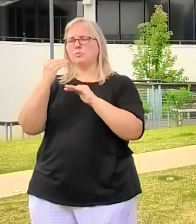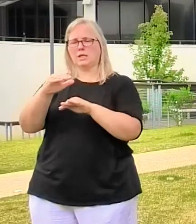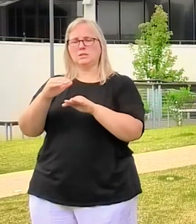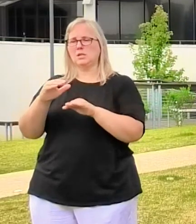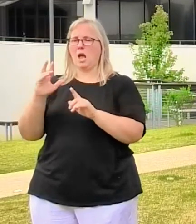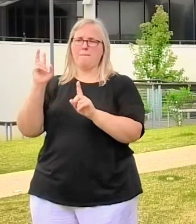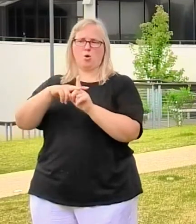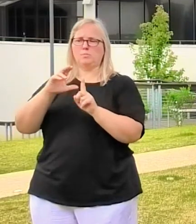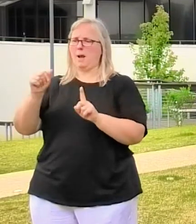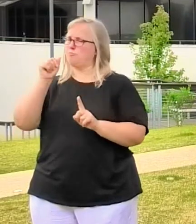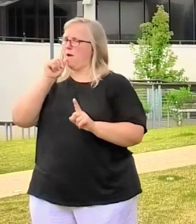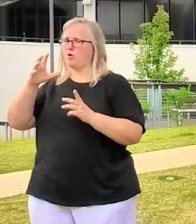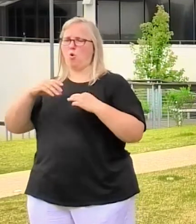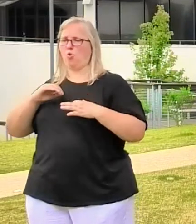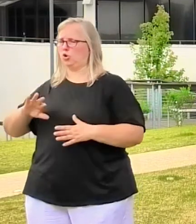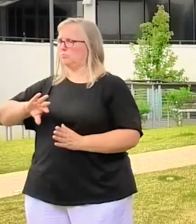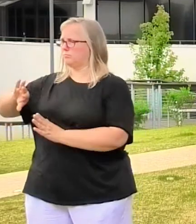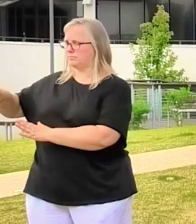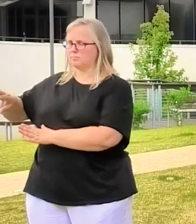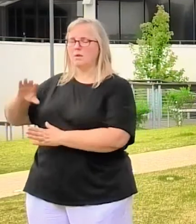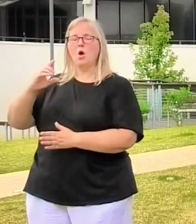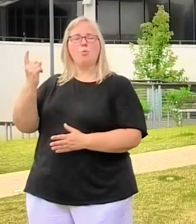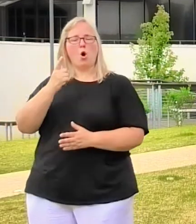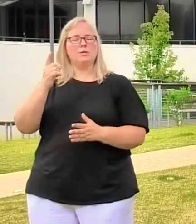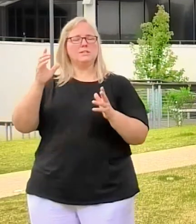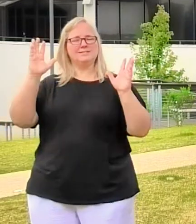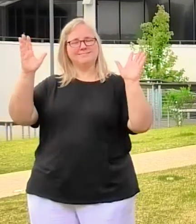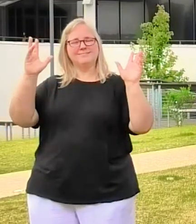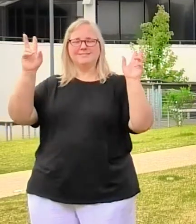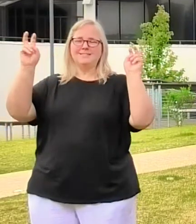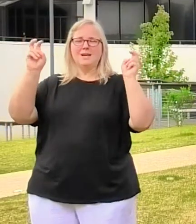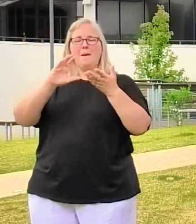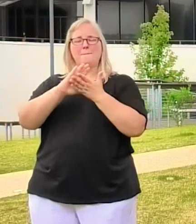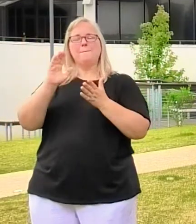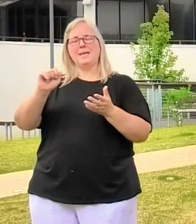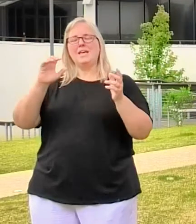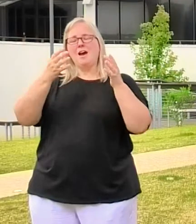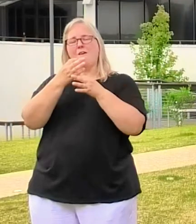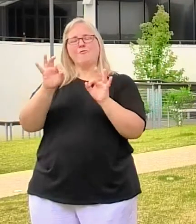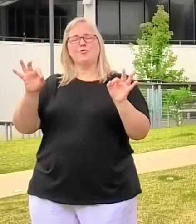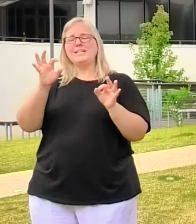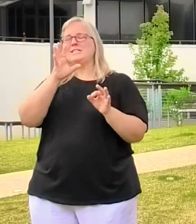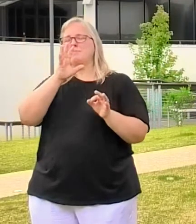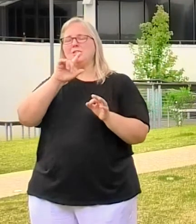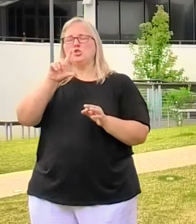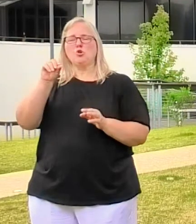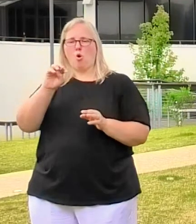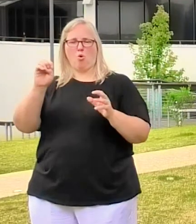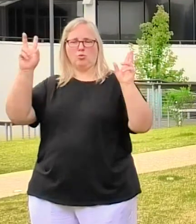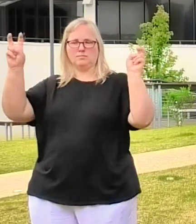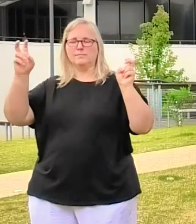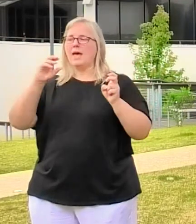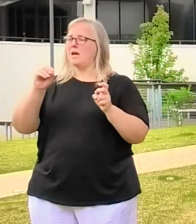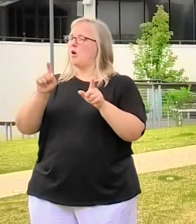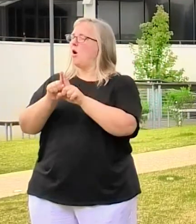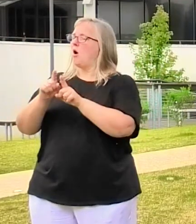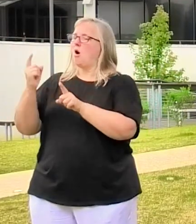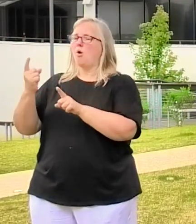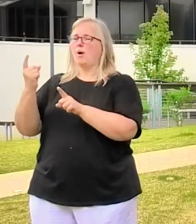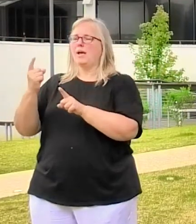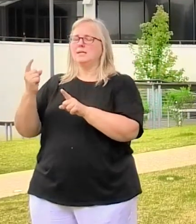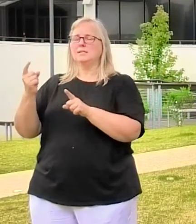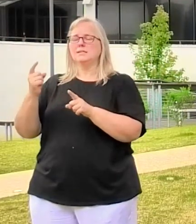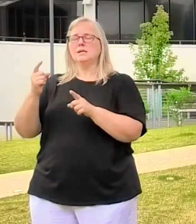owner. It will always be a free speech zone, and it will always be a space to honor those